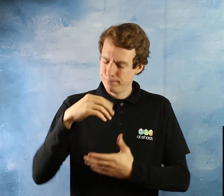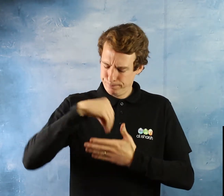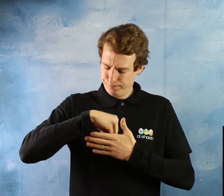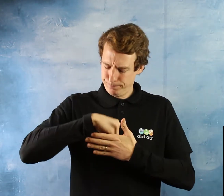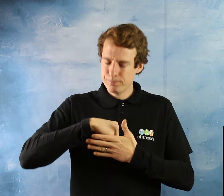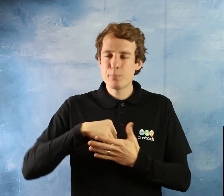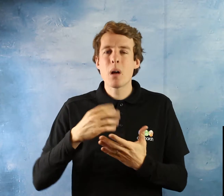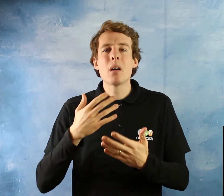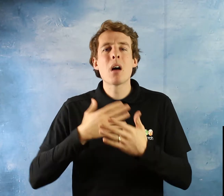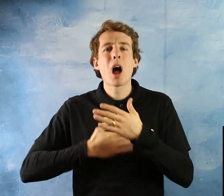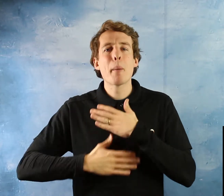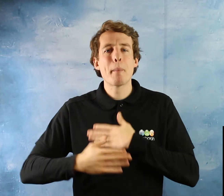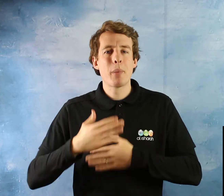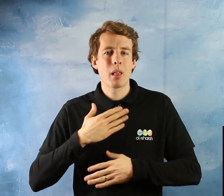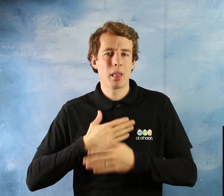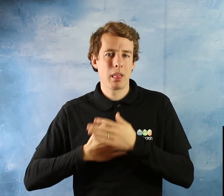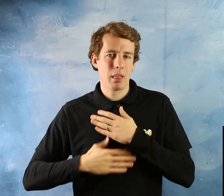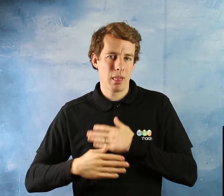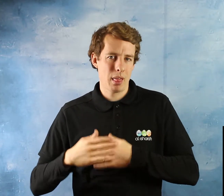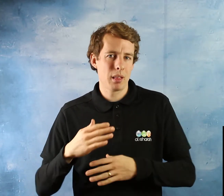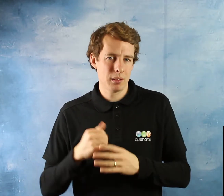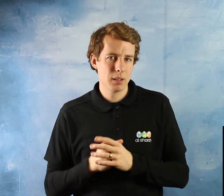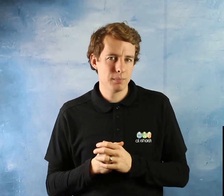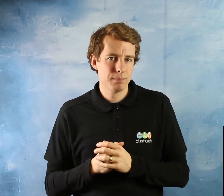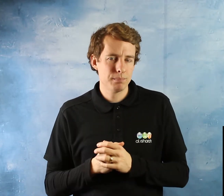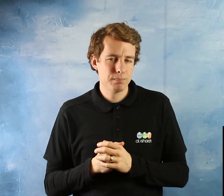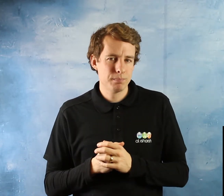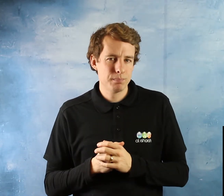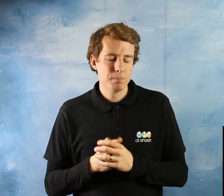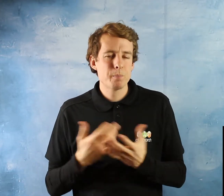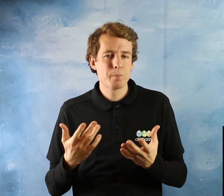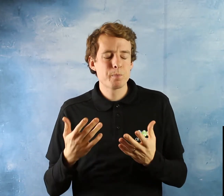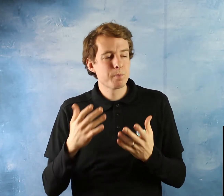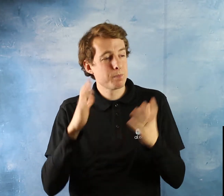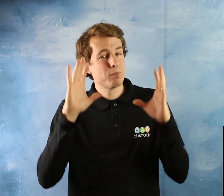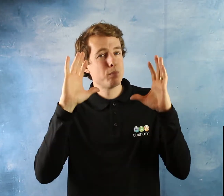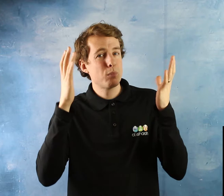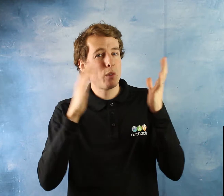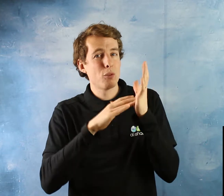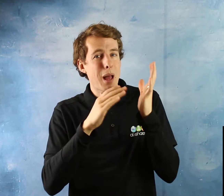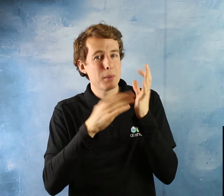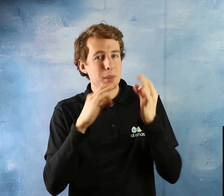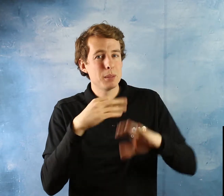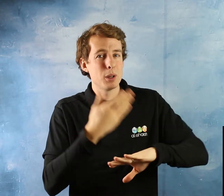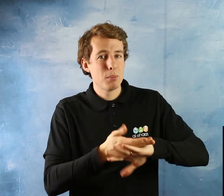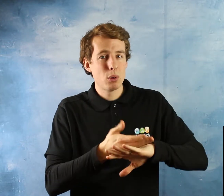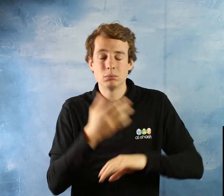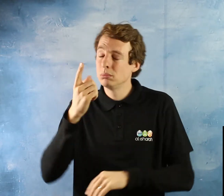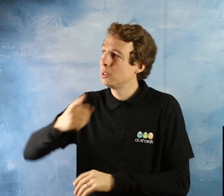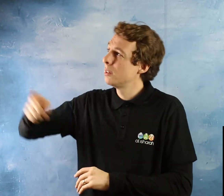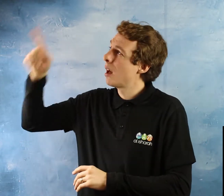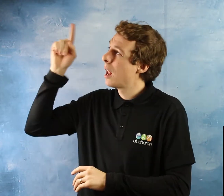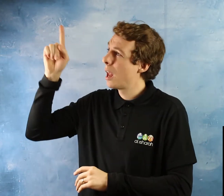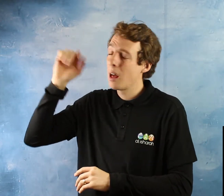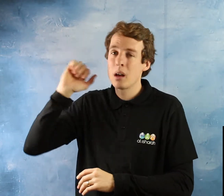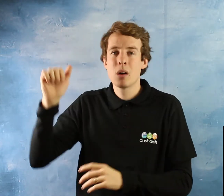Humbleness is one of the good character which appreciated by Allah and his messenger sallallahu alaihi wasallam. And opposite to that